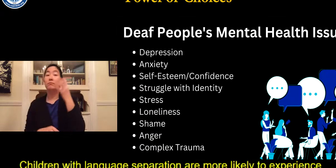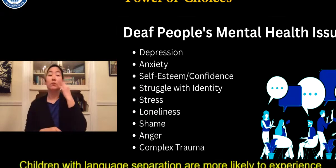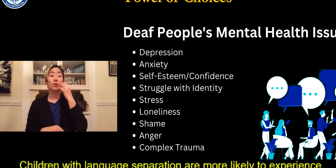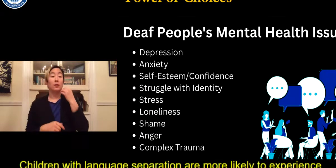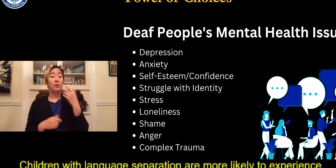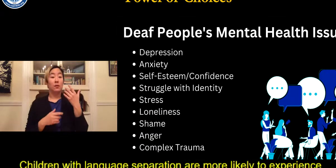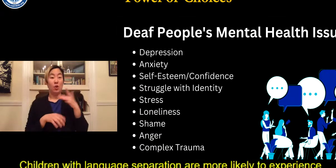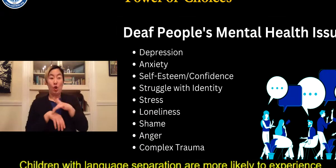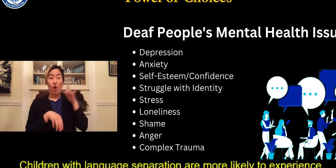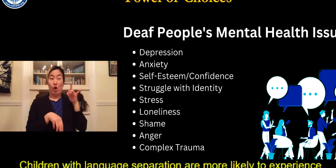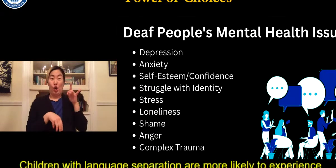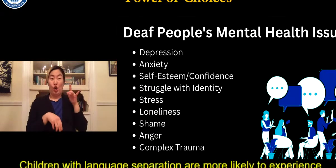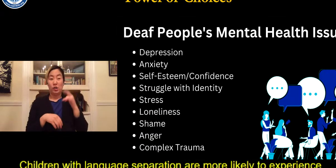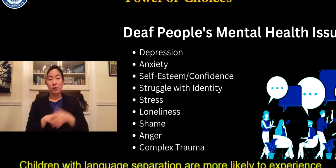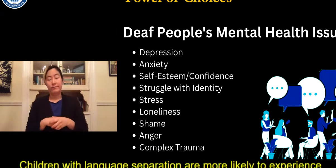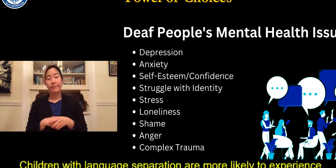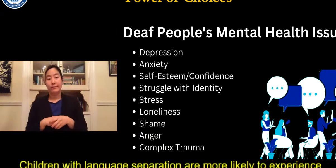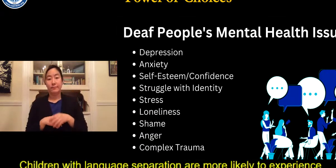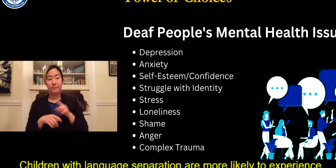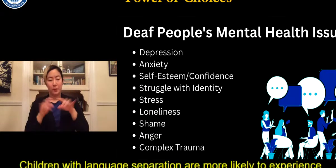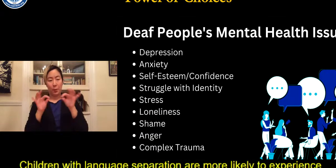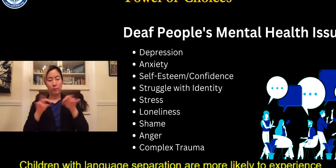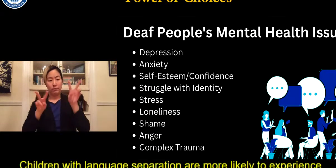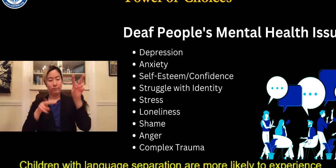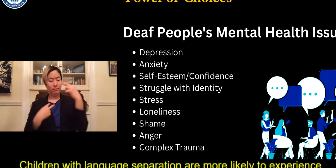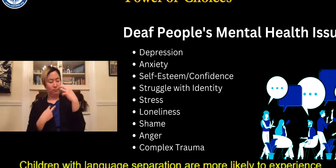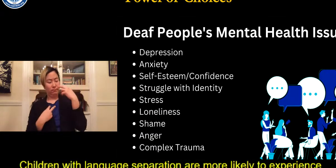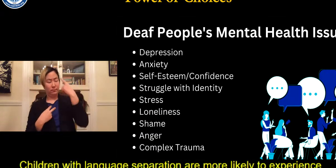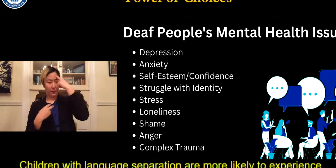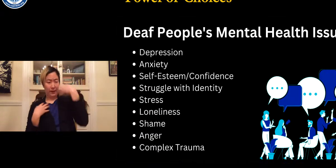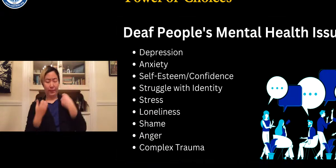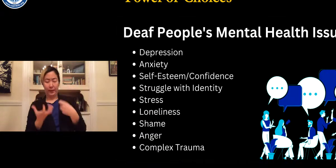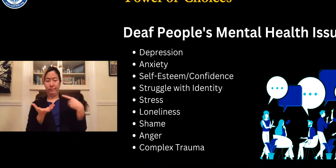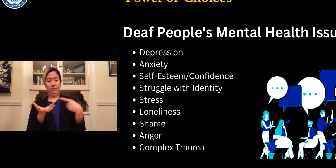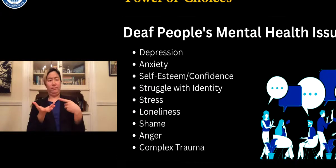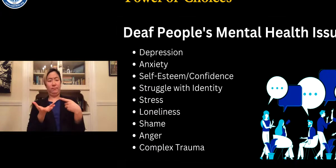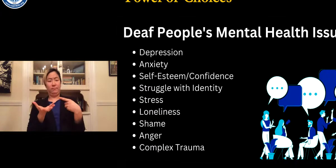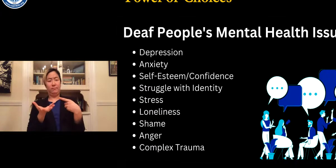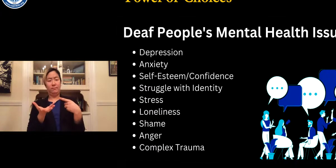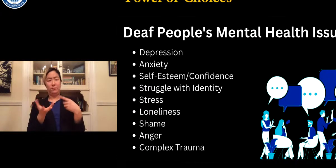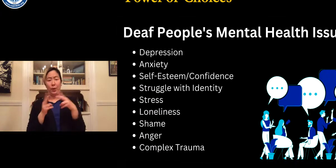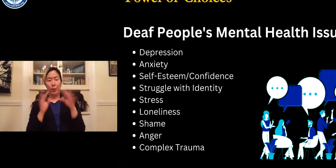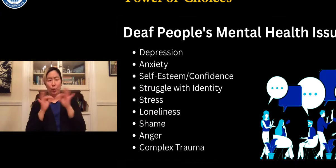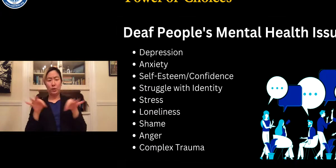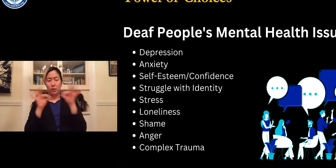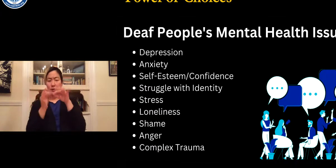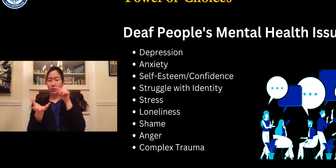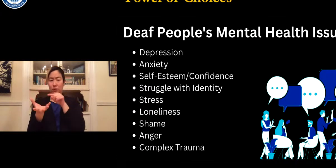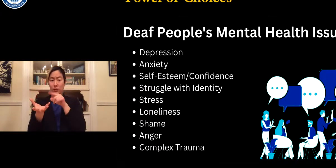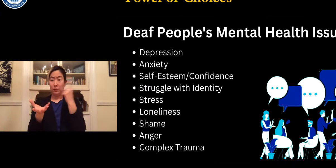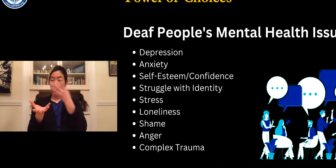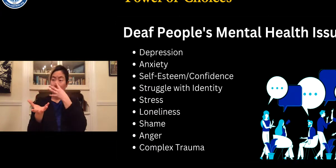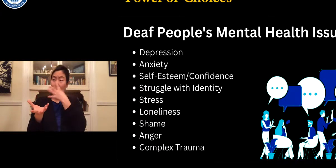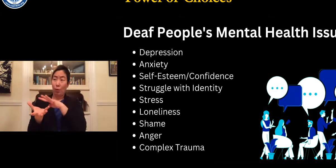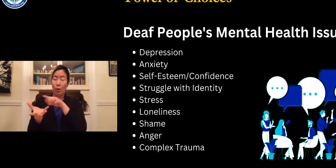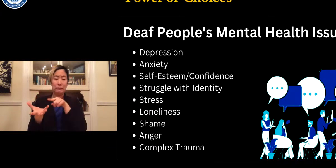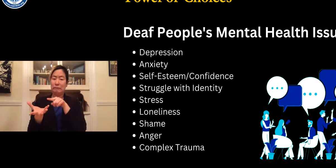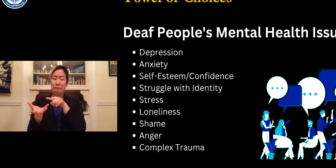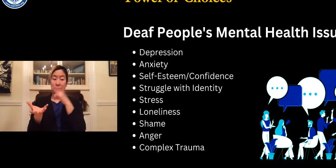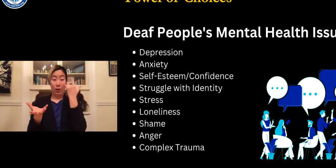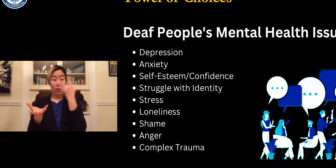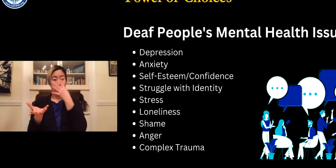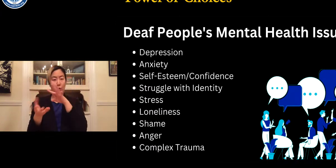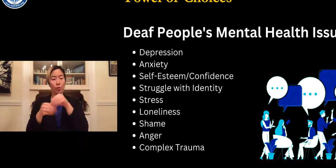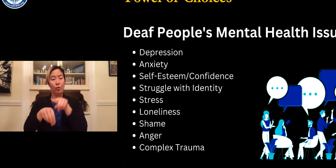don't. The deaf community is not a one-size-fits-all cookie-cutter type of community. We are